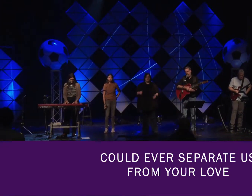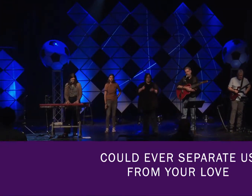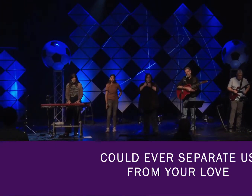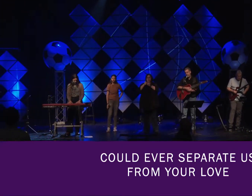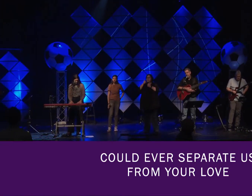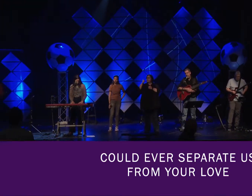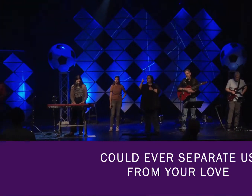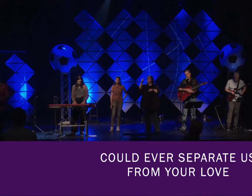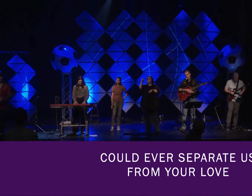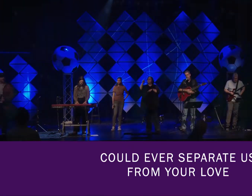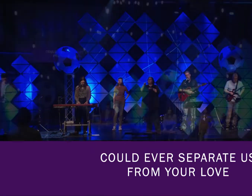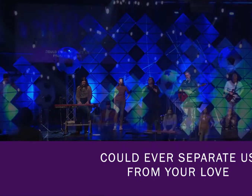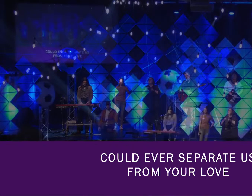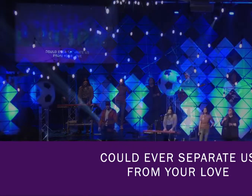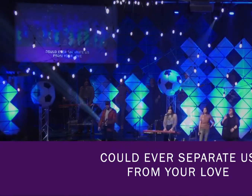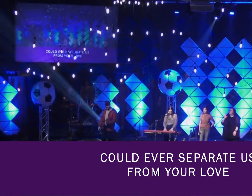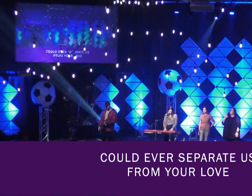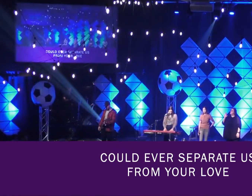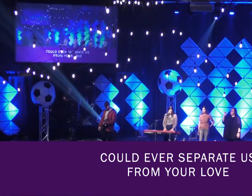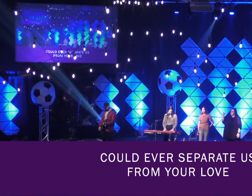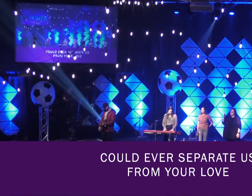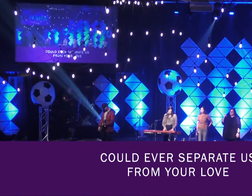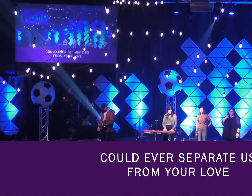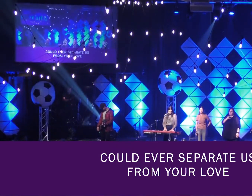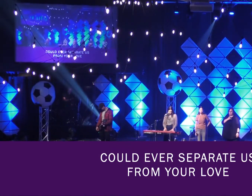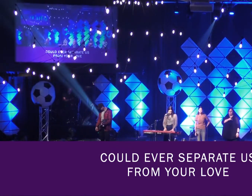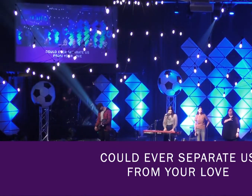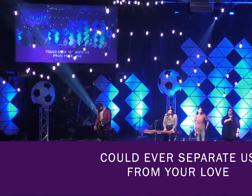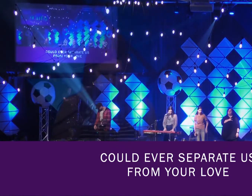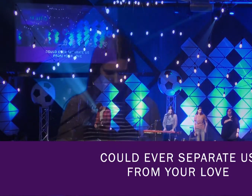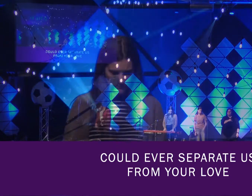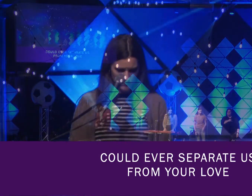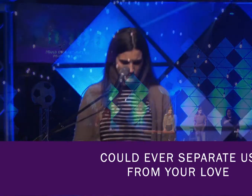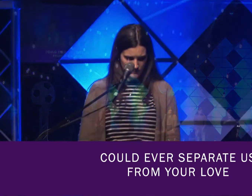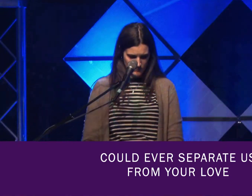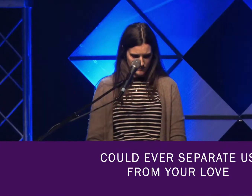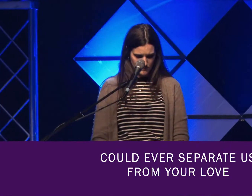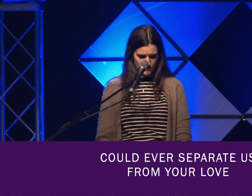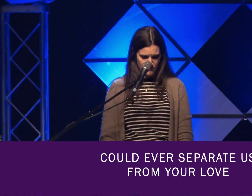Could ever separate us from your love.